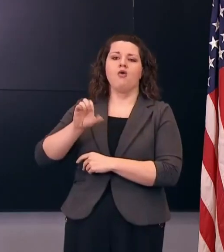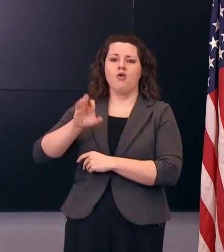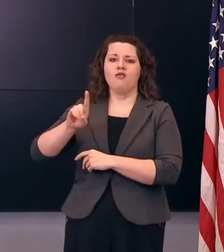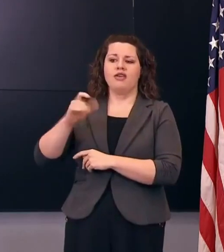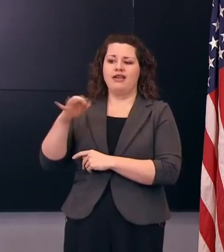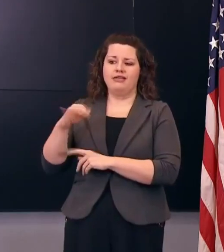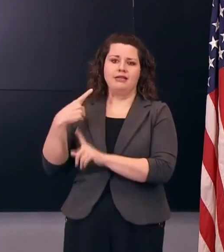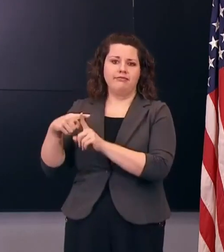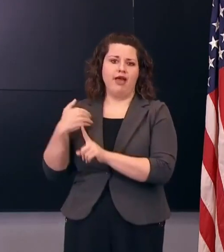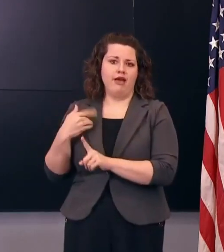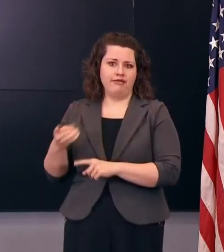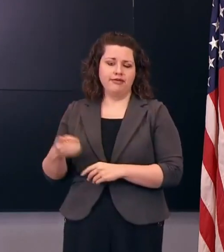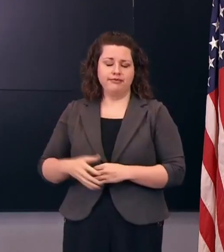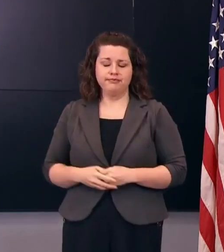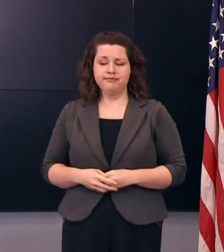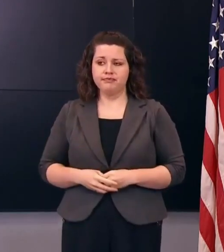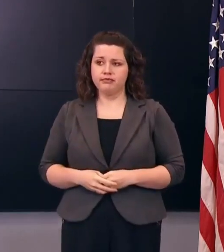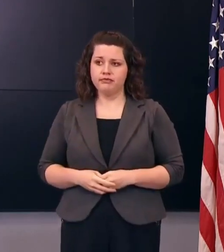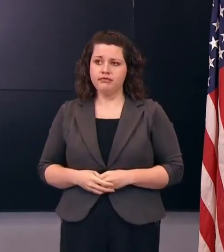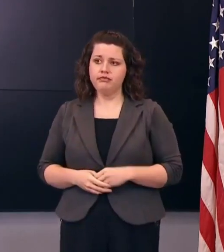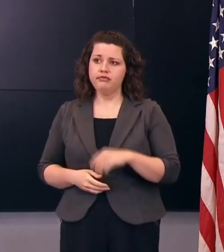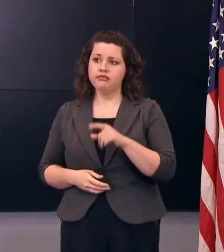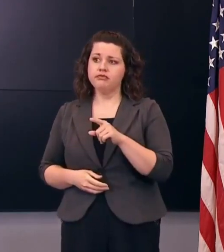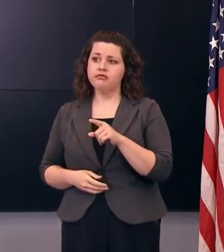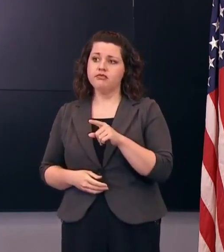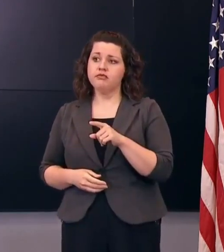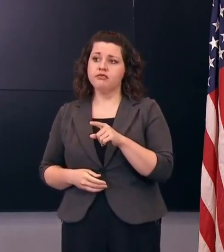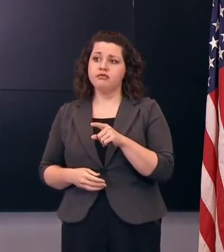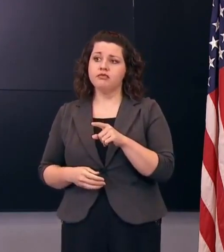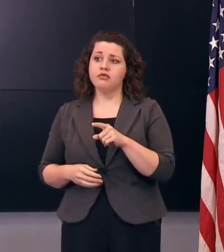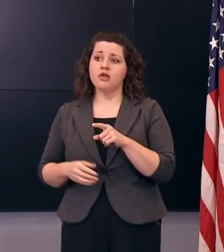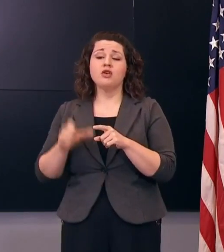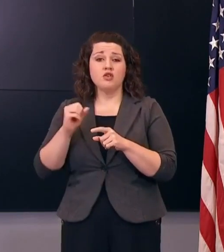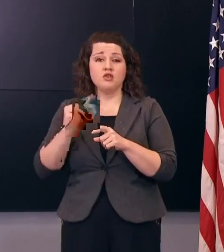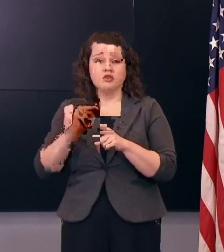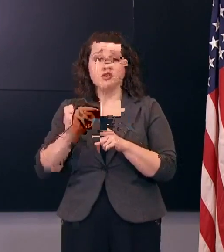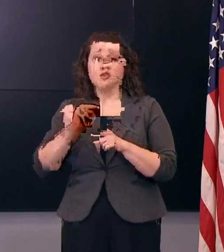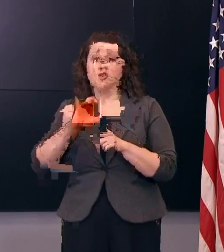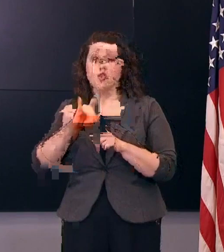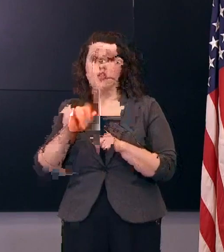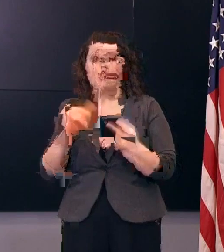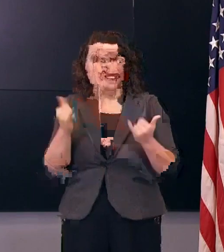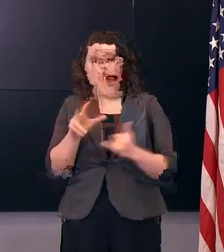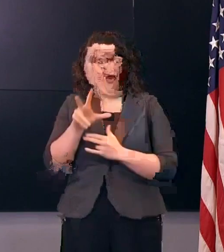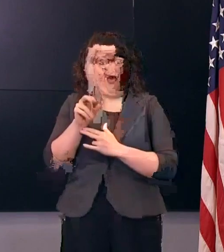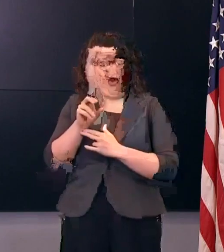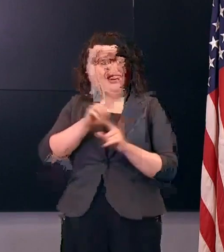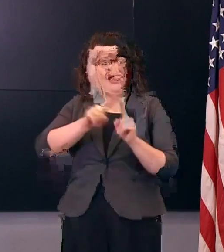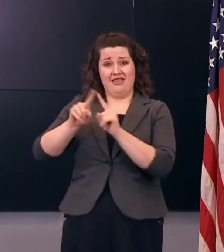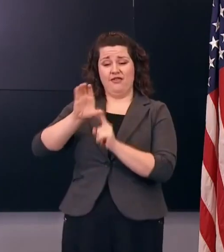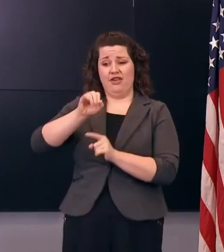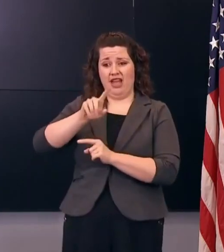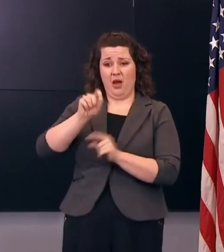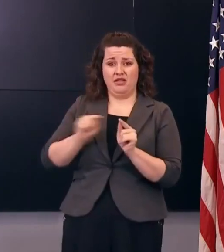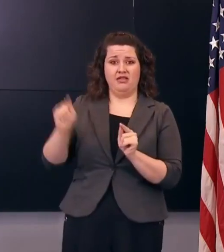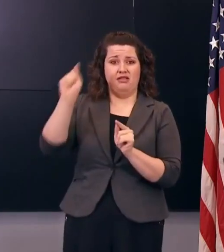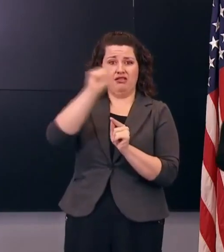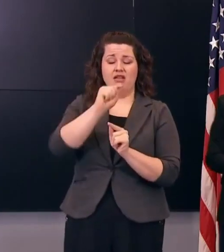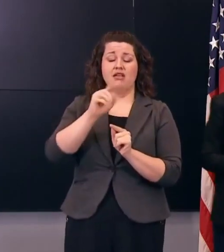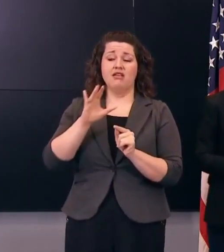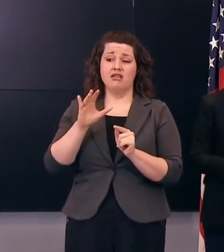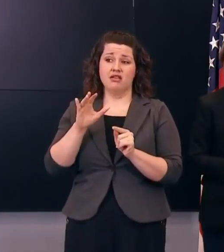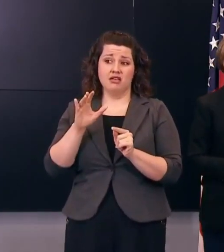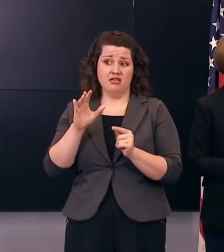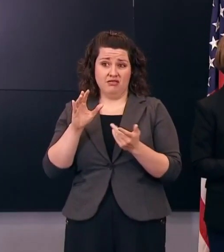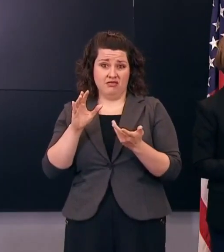positive. so among hotspots that we have in Iowa, kind of 30 counties in Iowa, that indicates